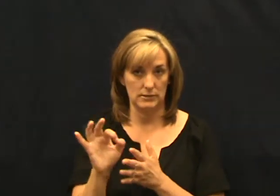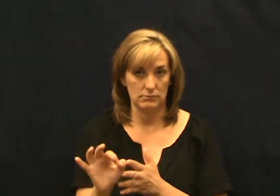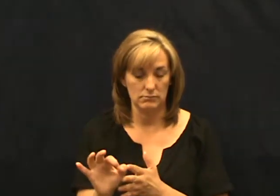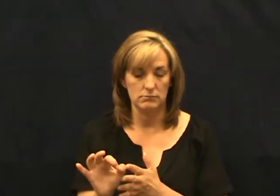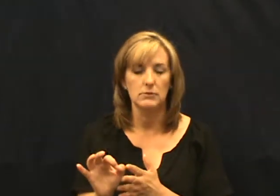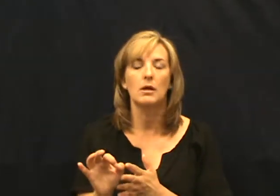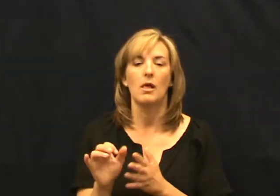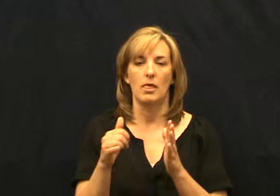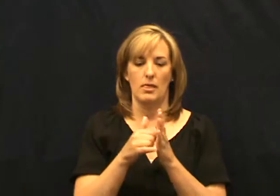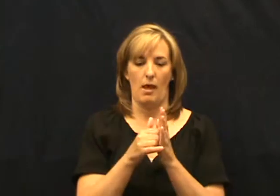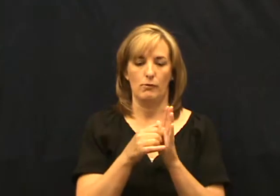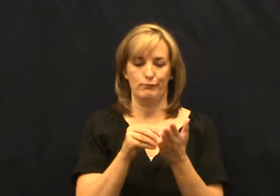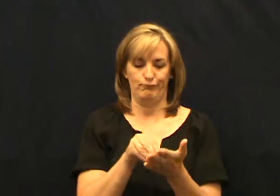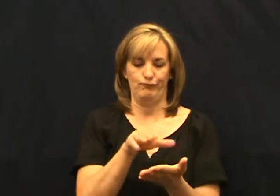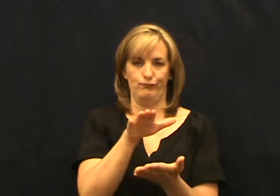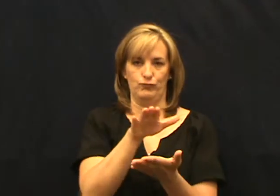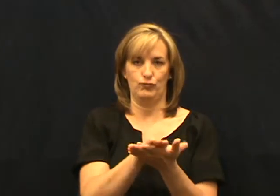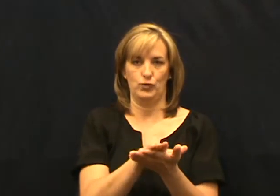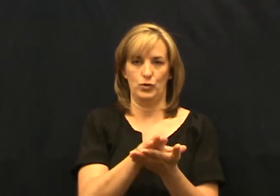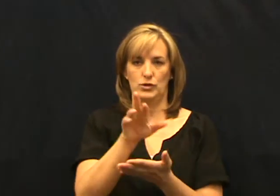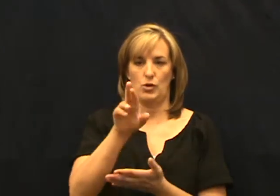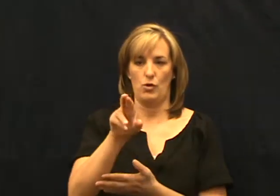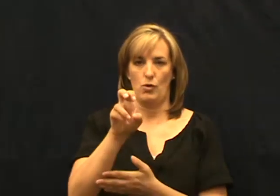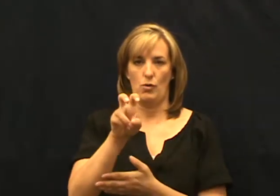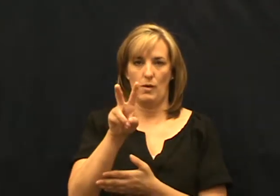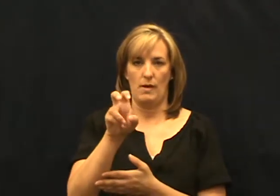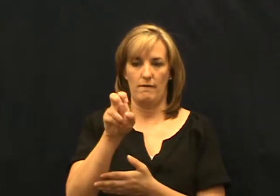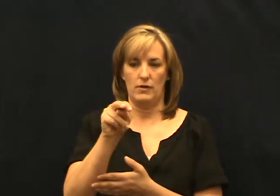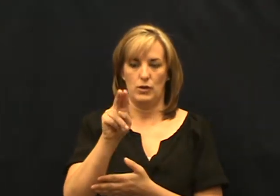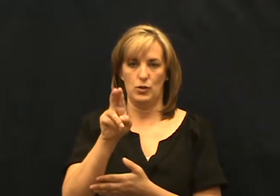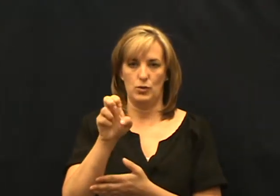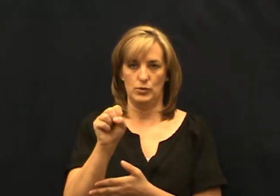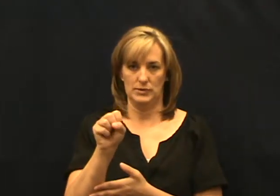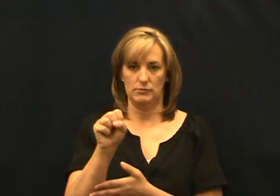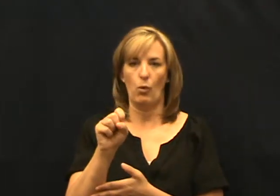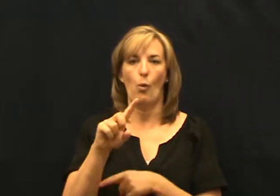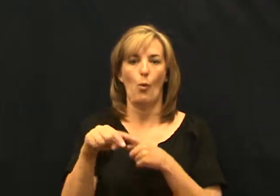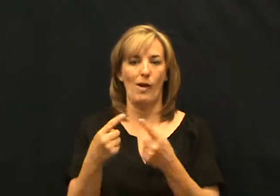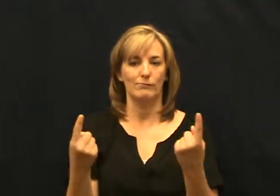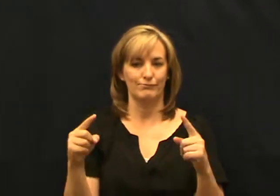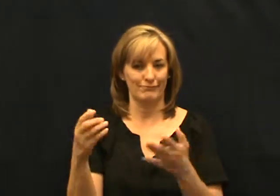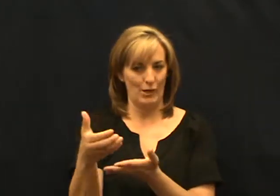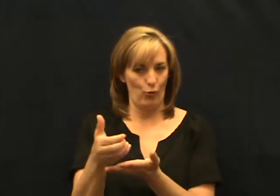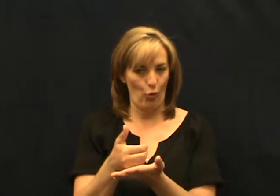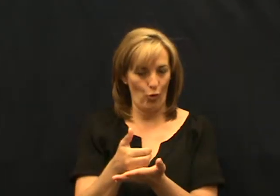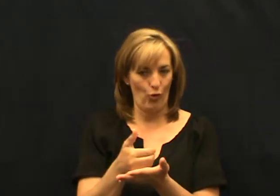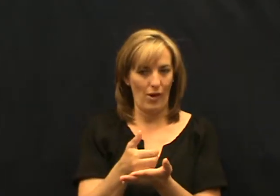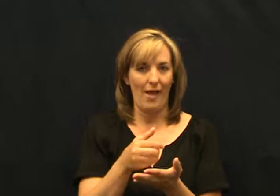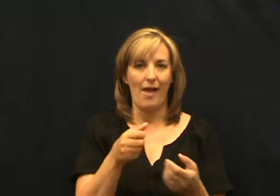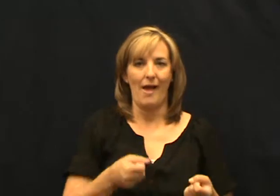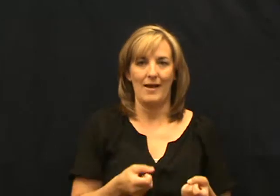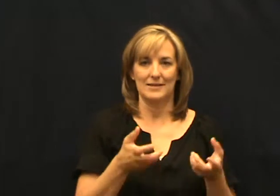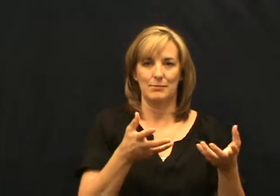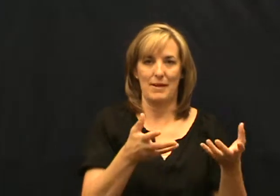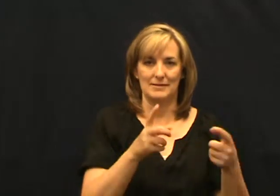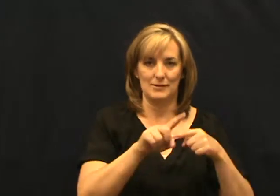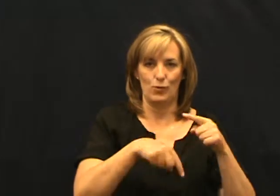records revenues when they are earned and expenses when they are incurred, regardless of the timing of the cash receipts and the